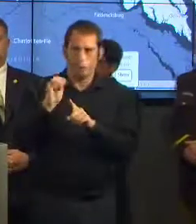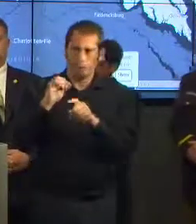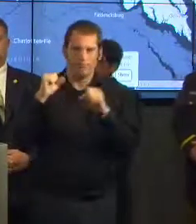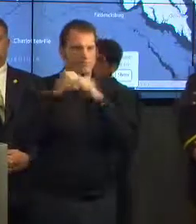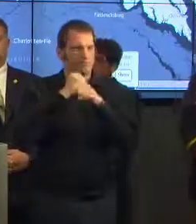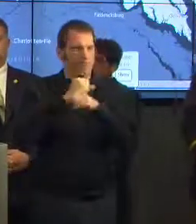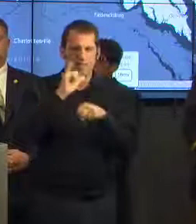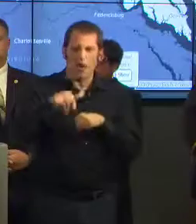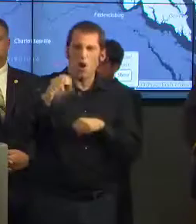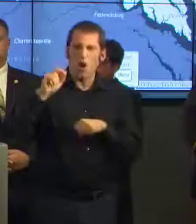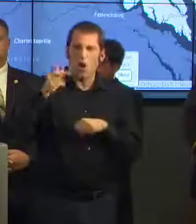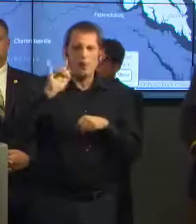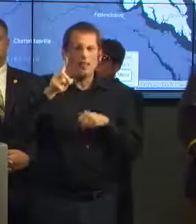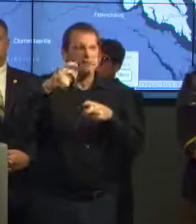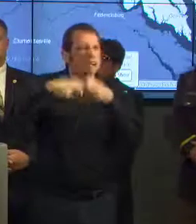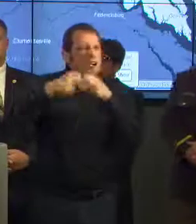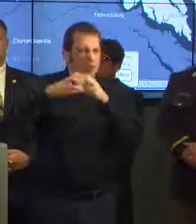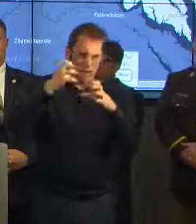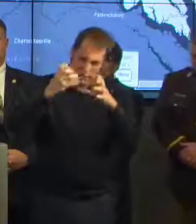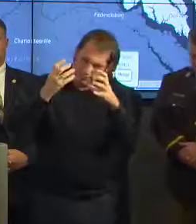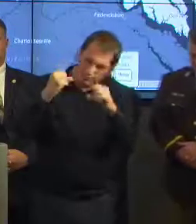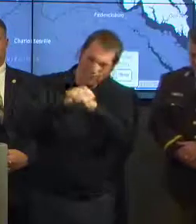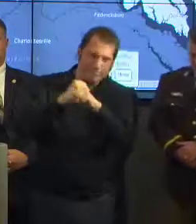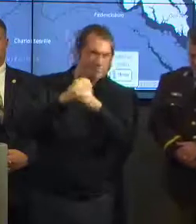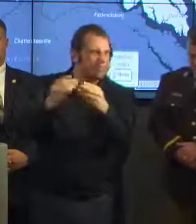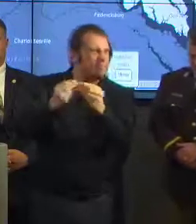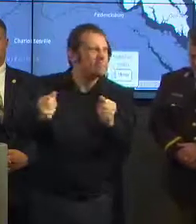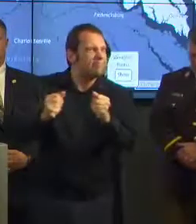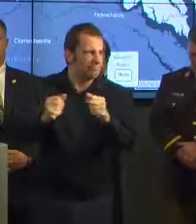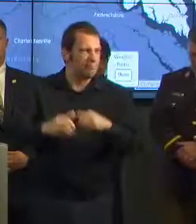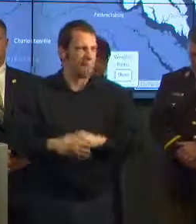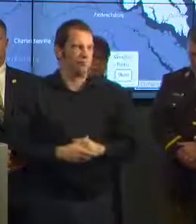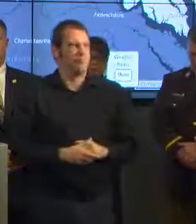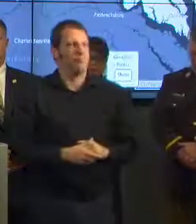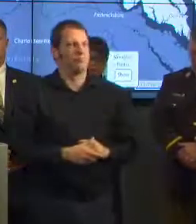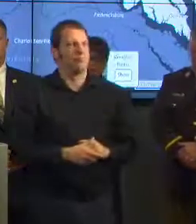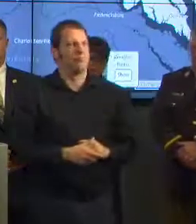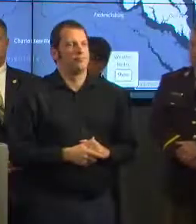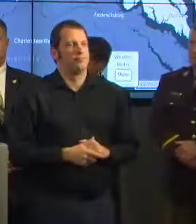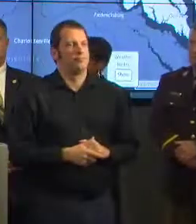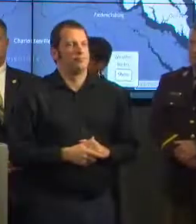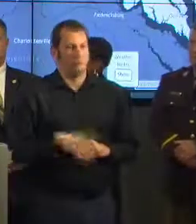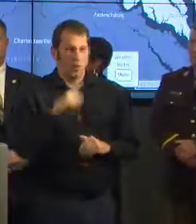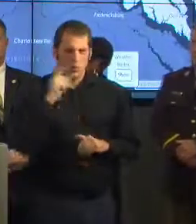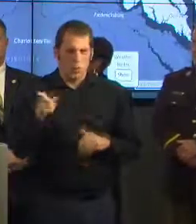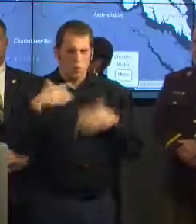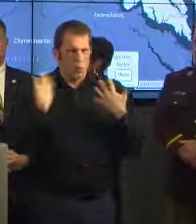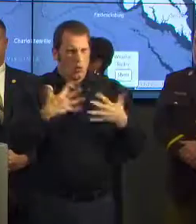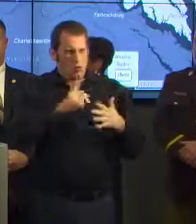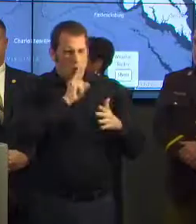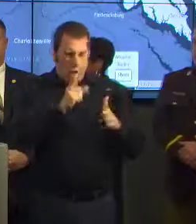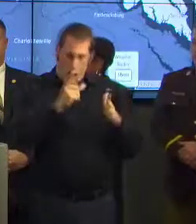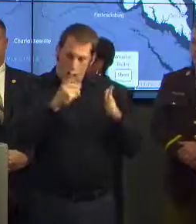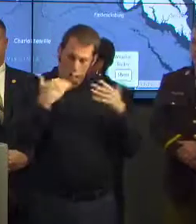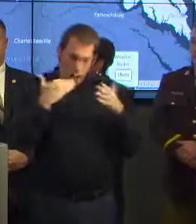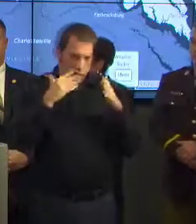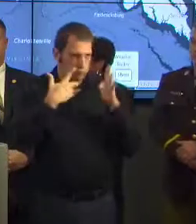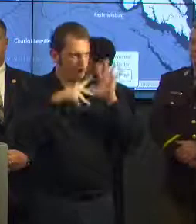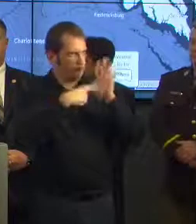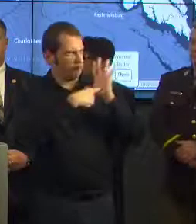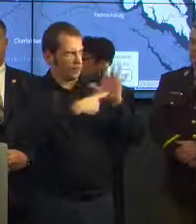he has shown tremendous leadership over the past 2 years, and I can't thank him enough for his tireless work and his